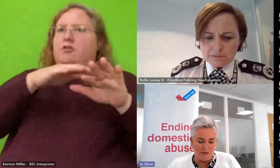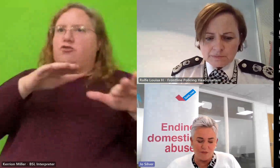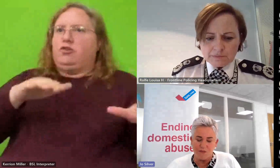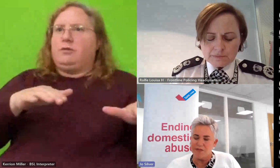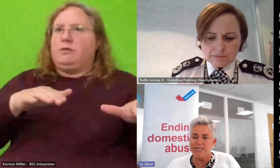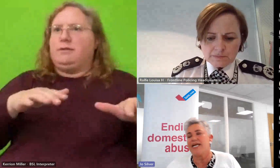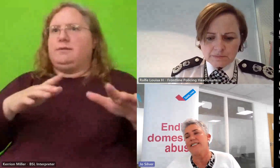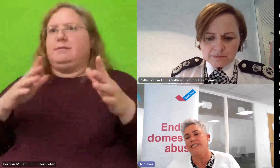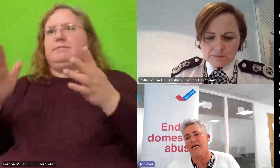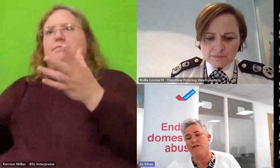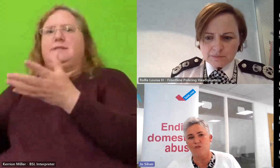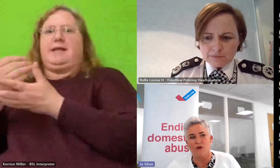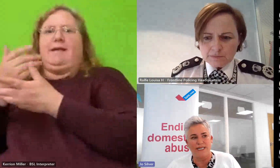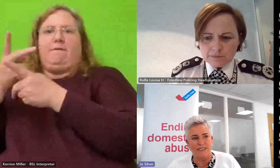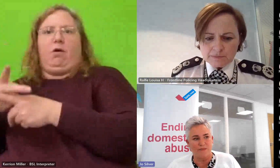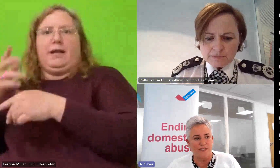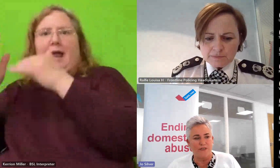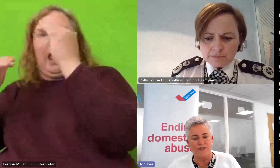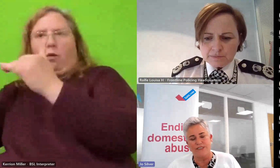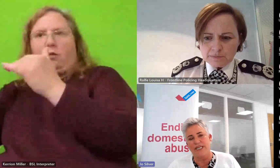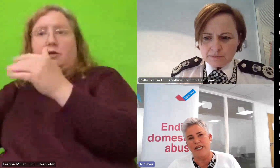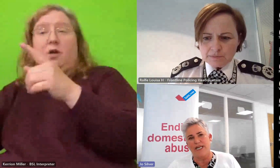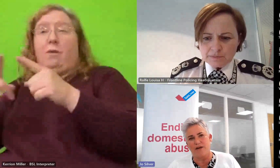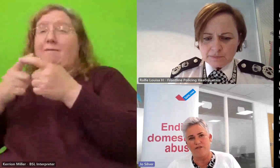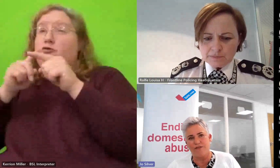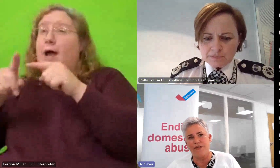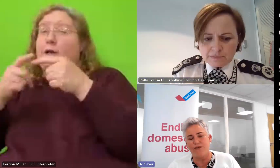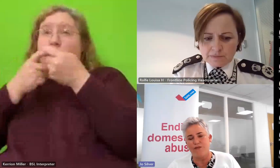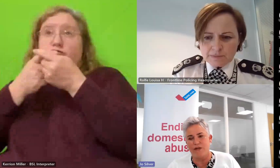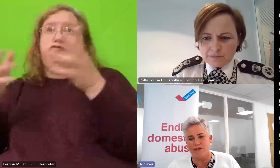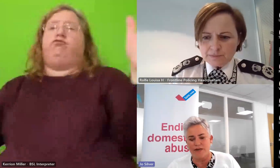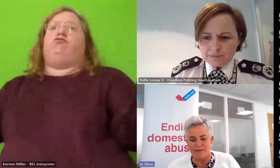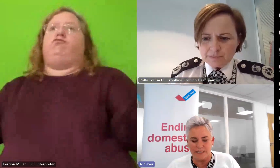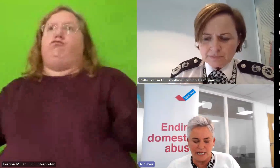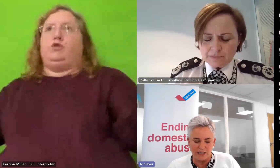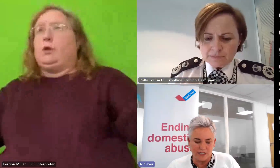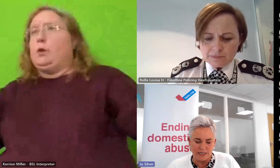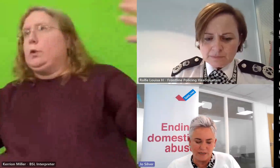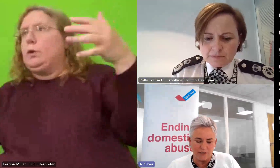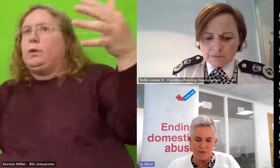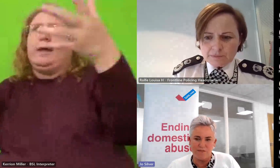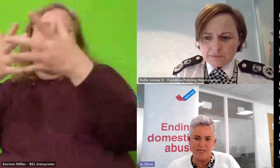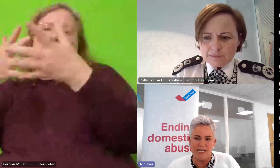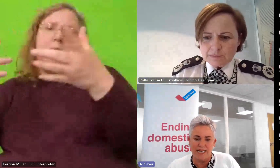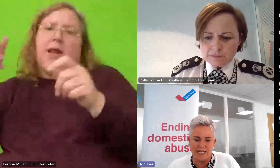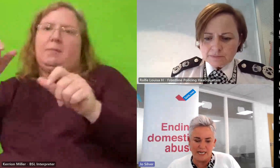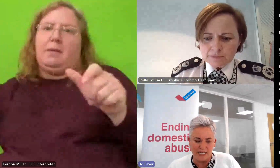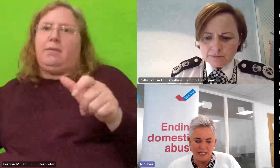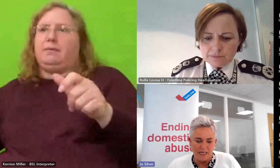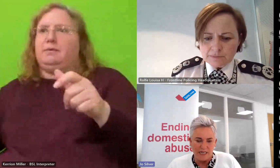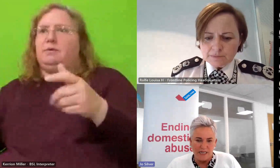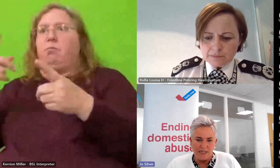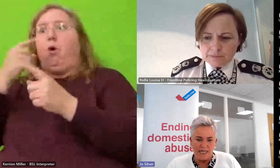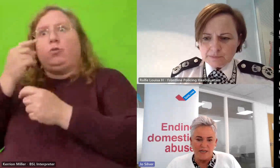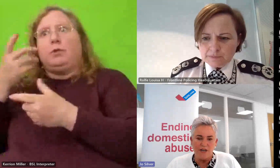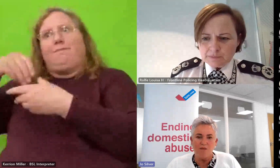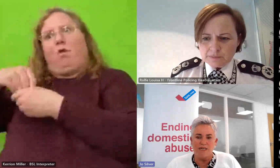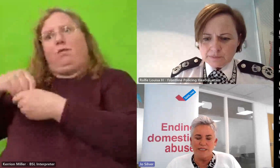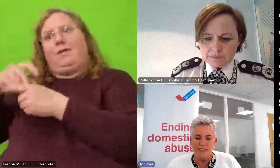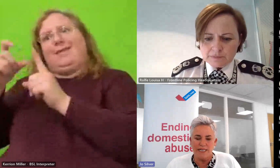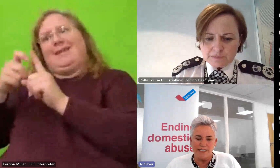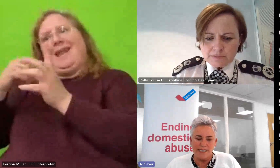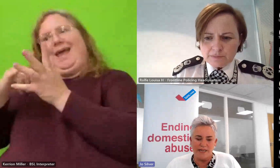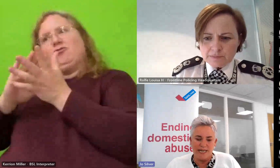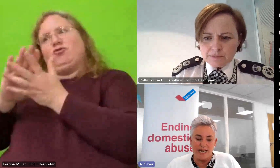adults. We've thrown the net out as wide as we could in our review around Dash. And I just want to be clear that